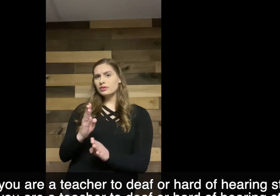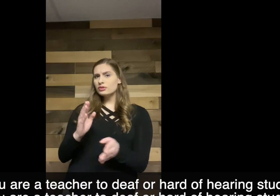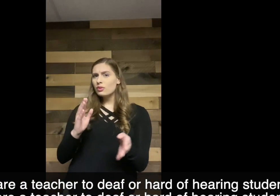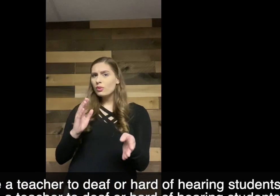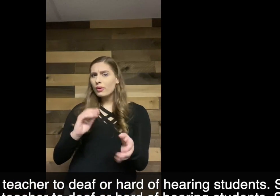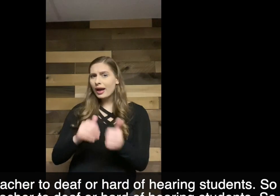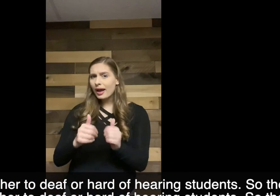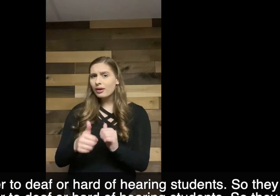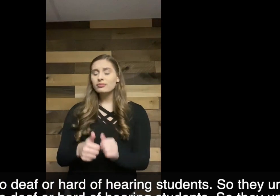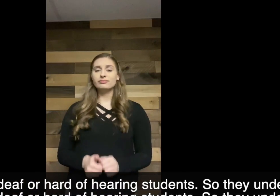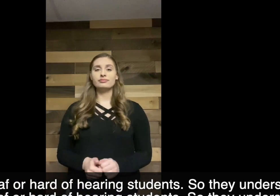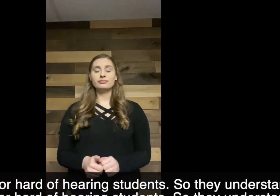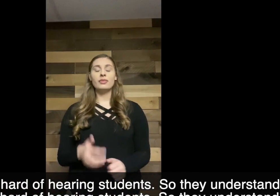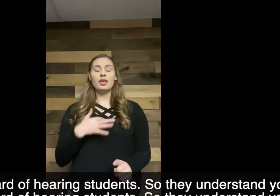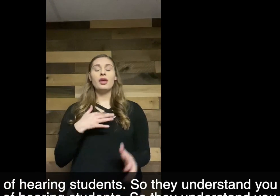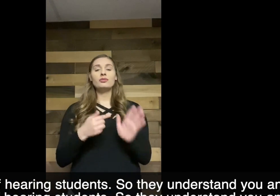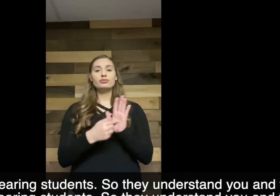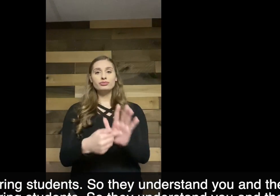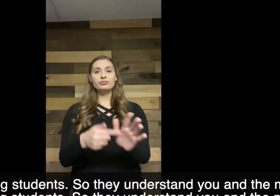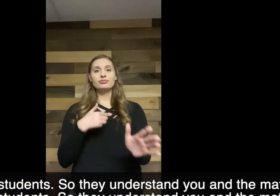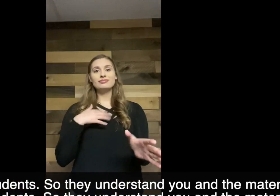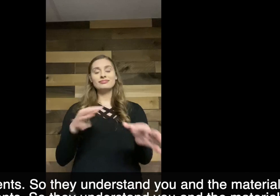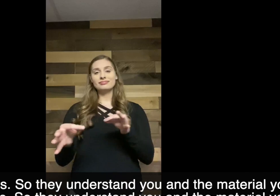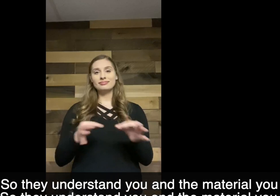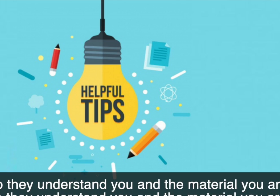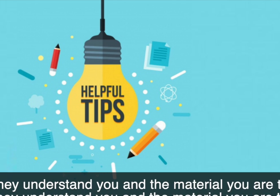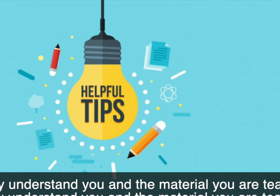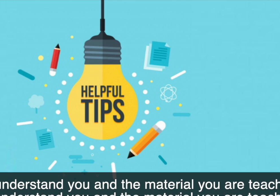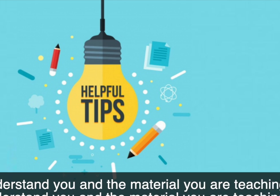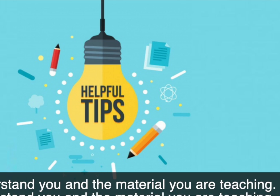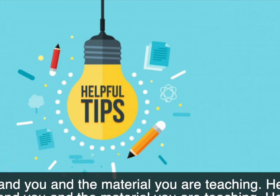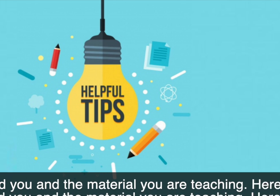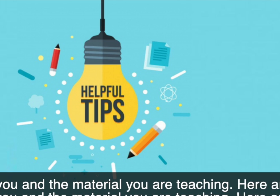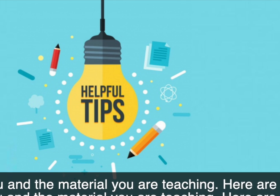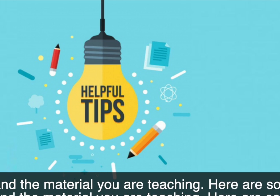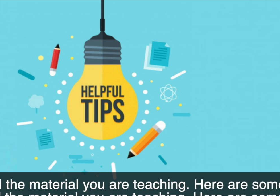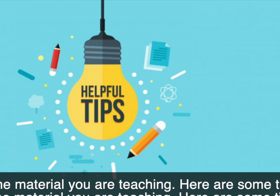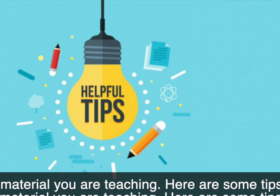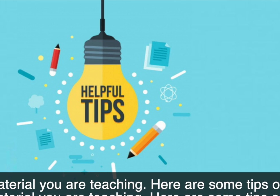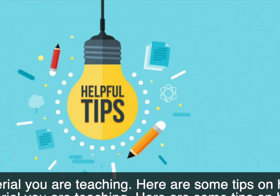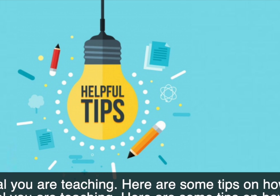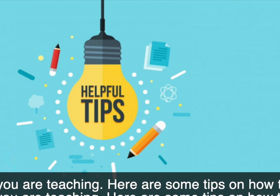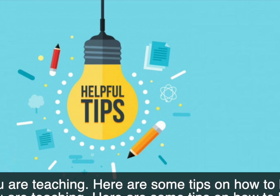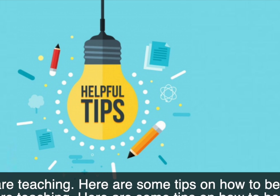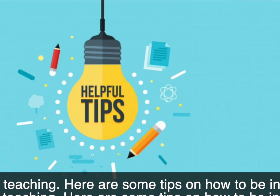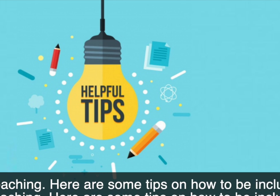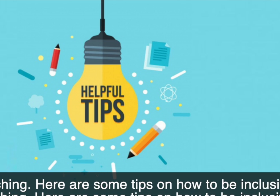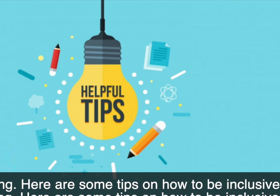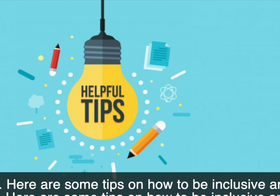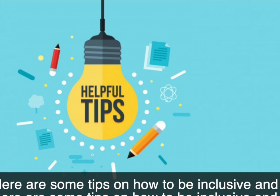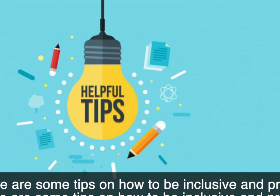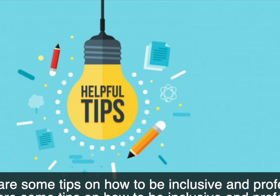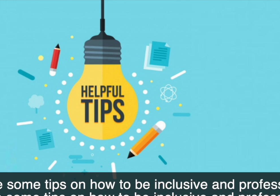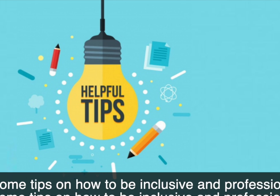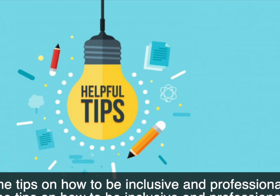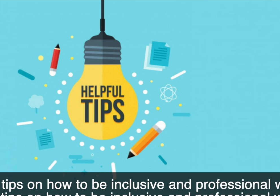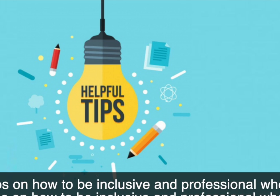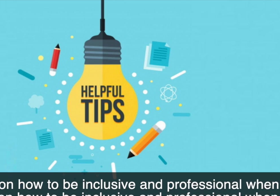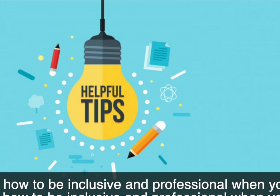deaf or hard of hearing students, so they understand you and the material you are teaching. Here are some tips on